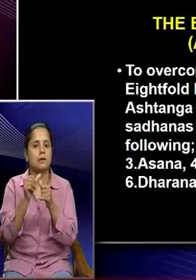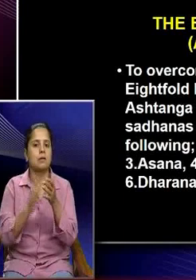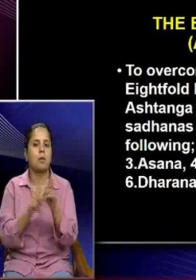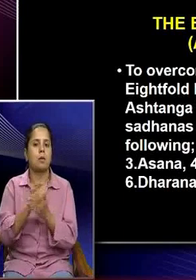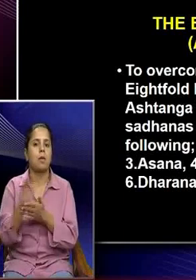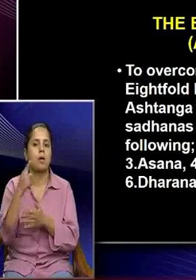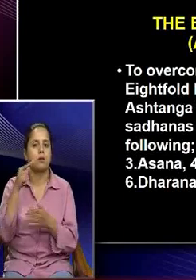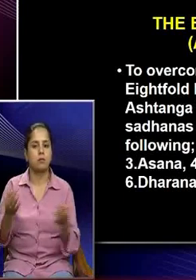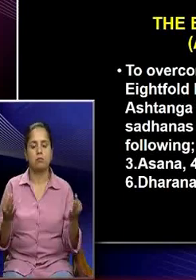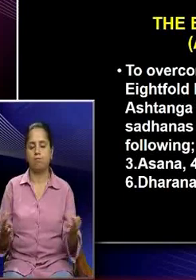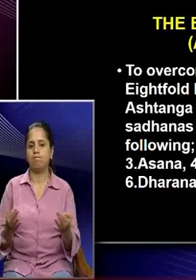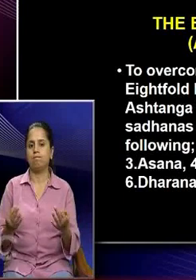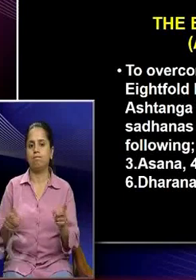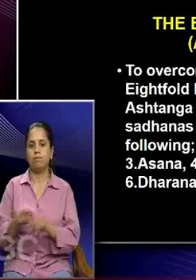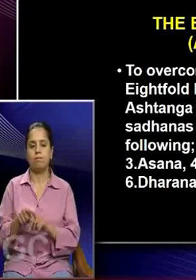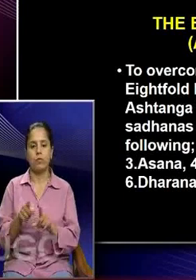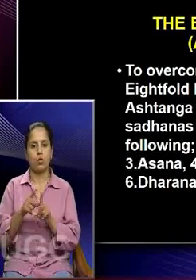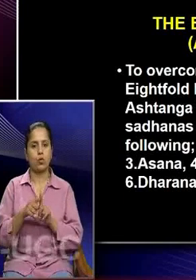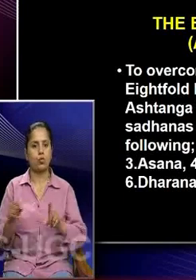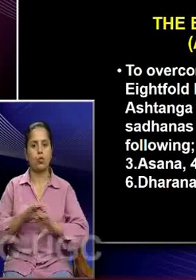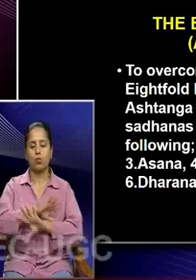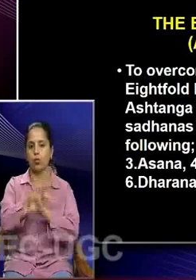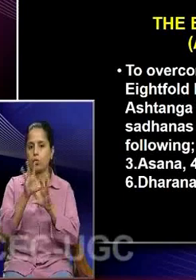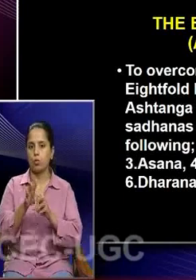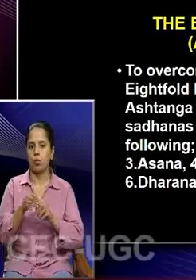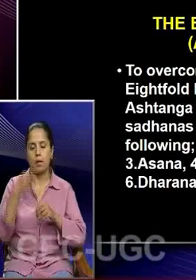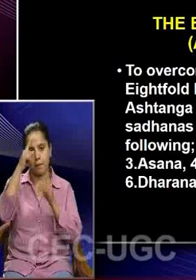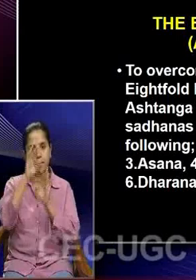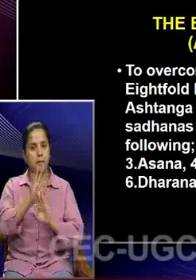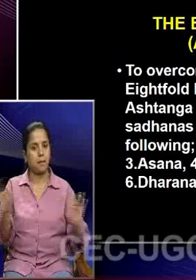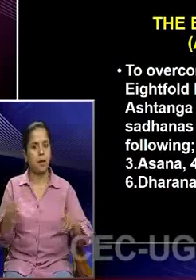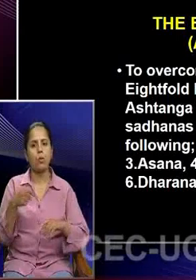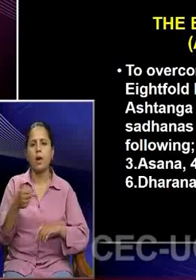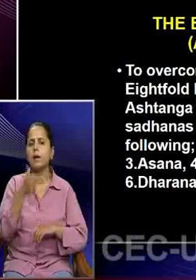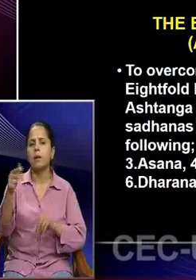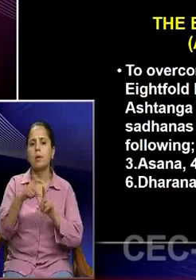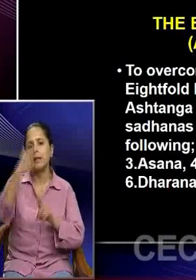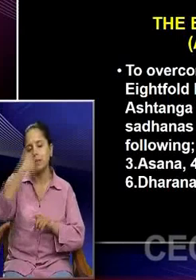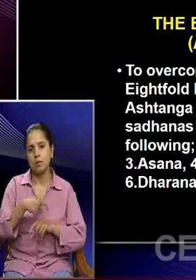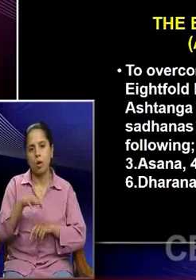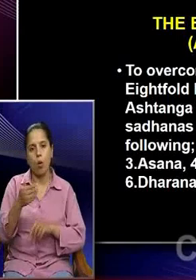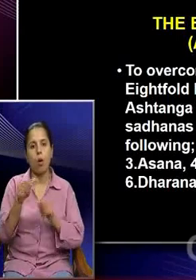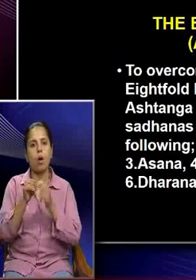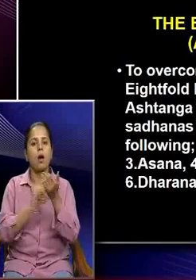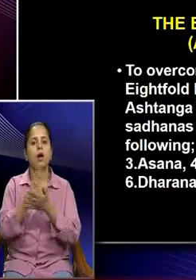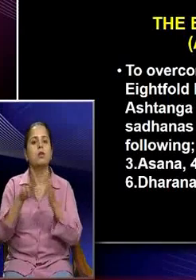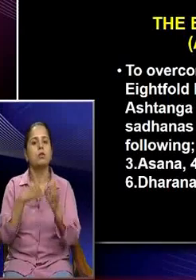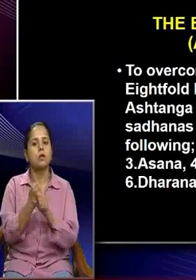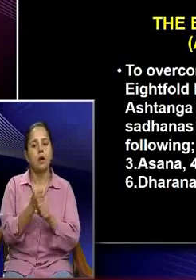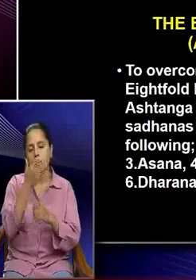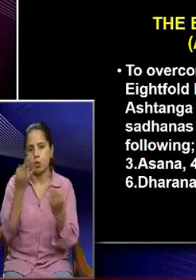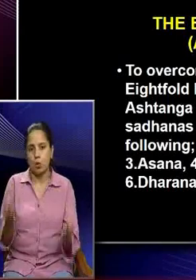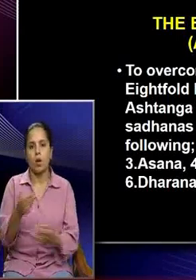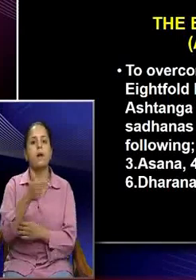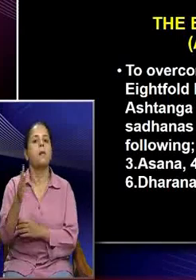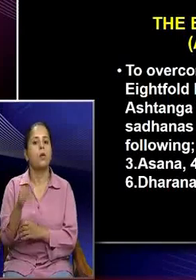the eightfold path of discipline, or you can call it as Ashtang Yoga, as mentioned in